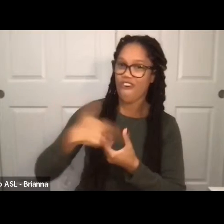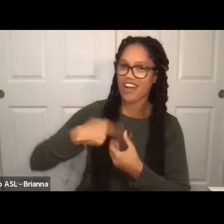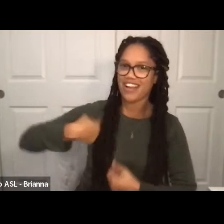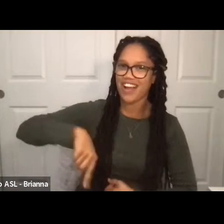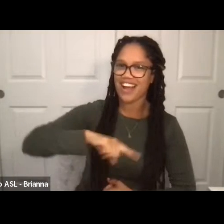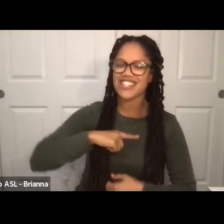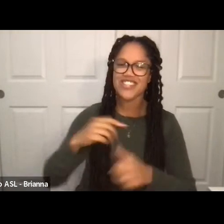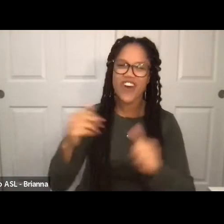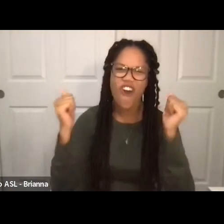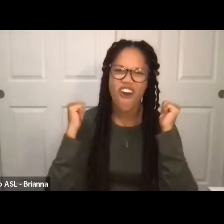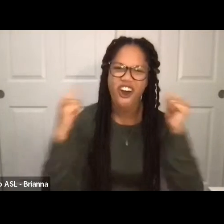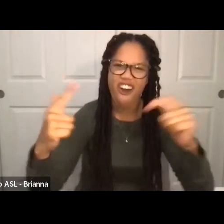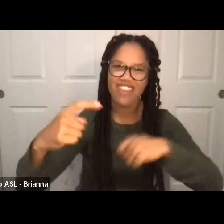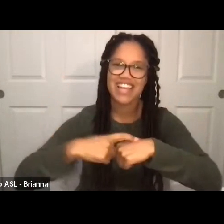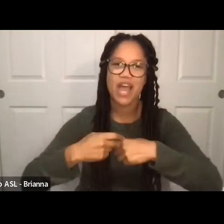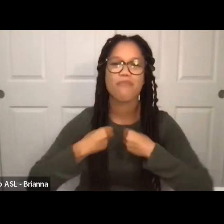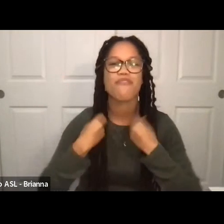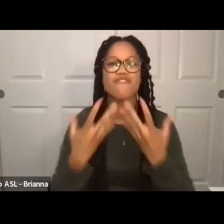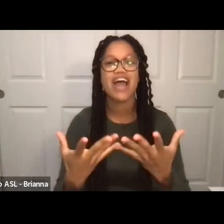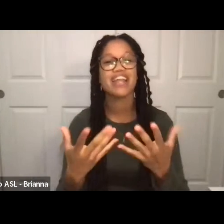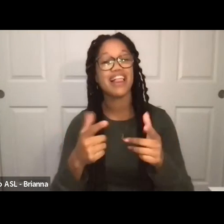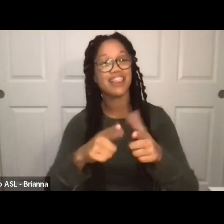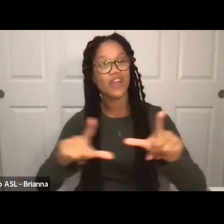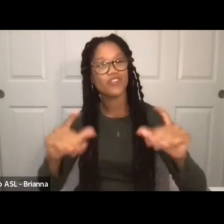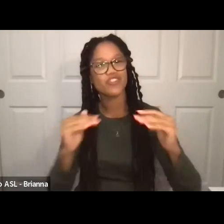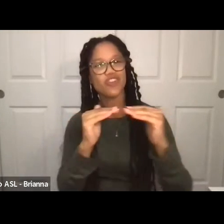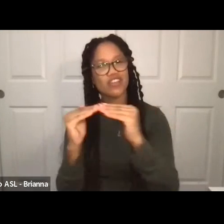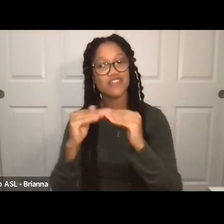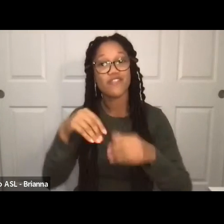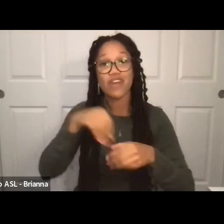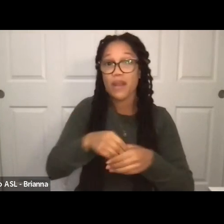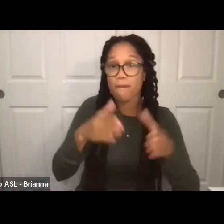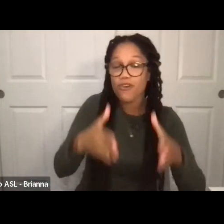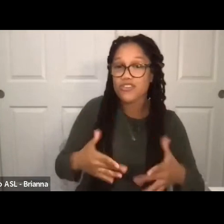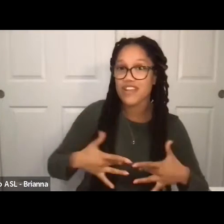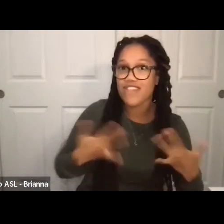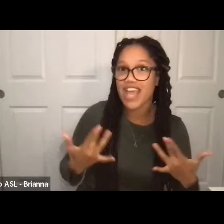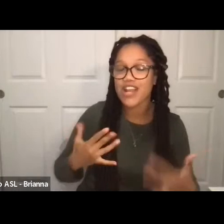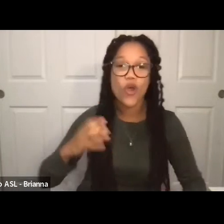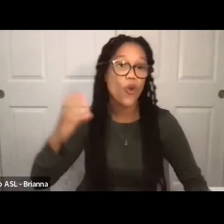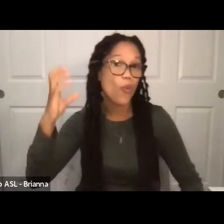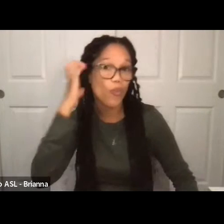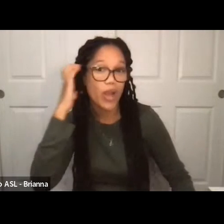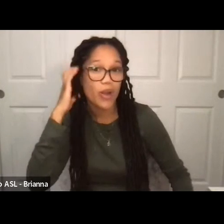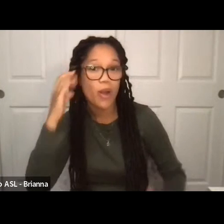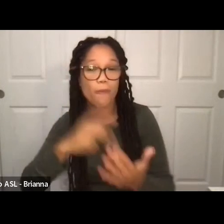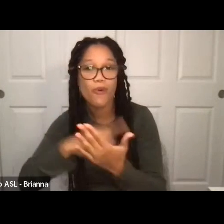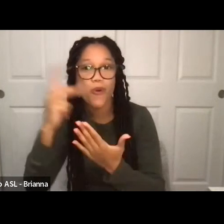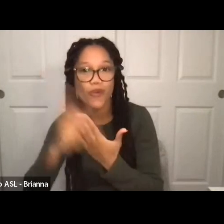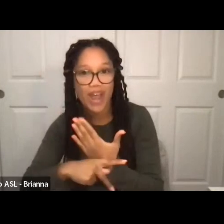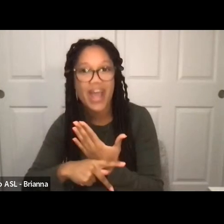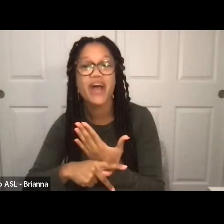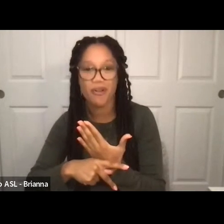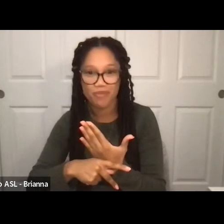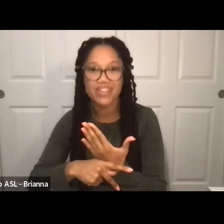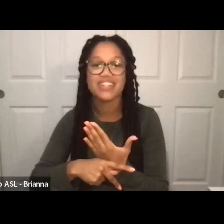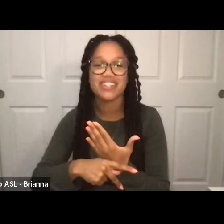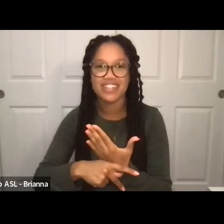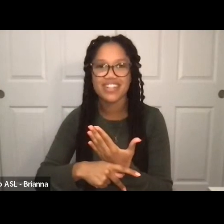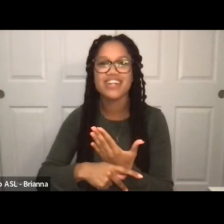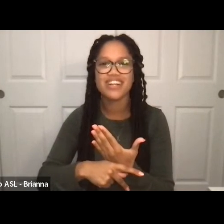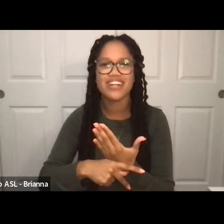all the time to provide language justice for our in-person events, for our radio programs, for doing